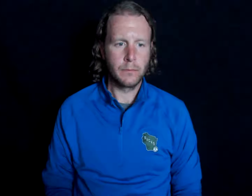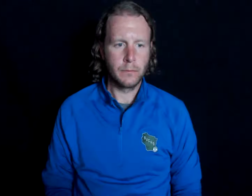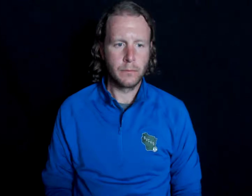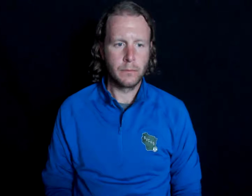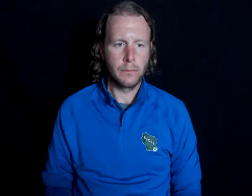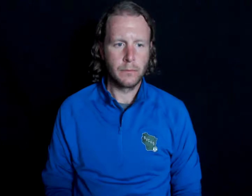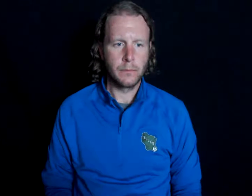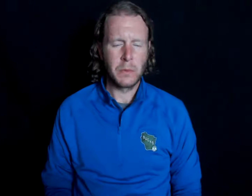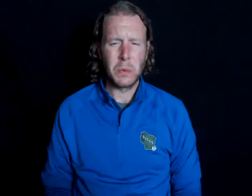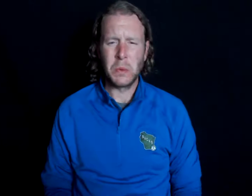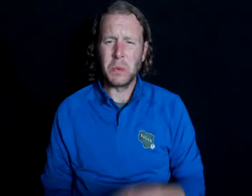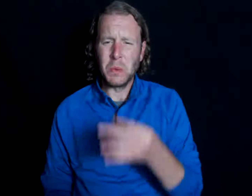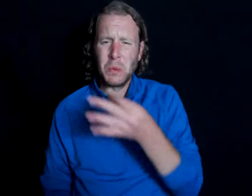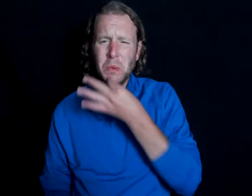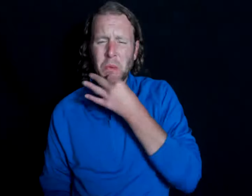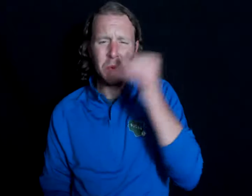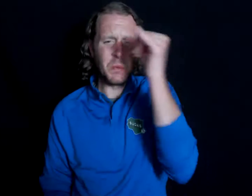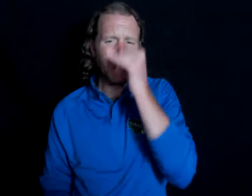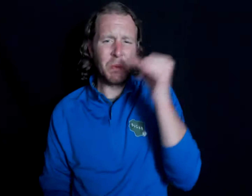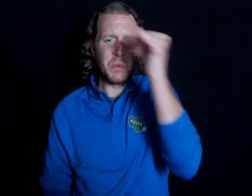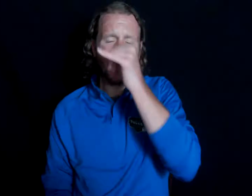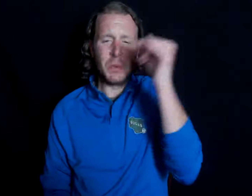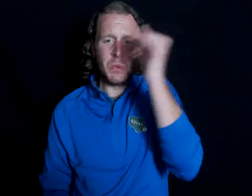What a cut and pass and finish by DiVincenzo.